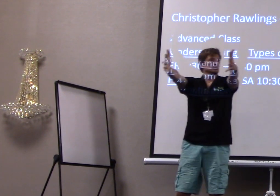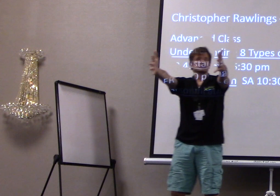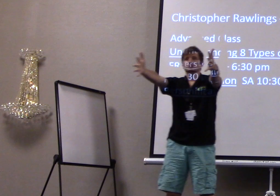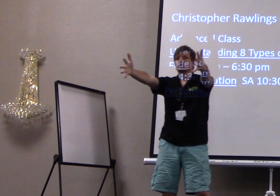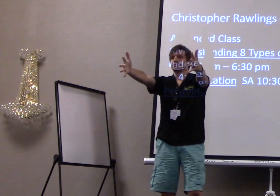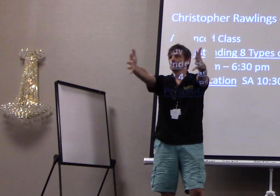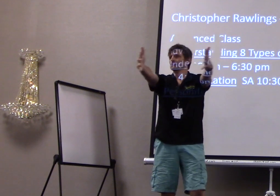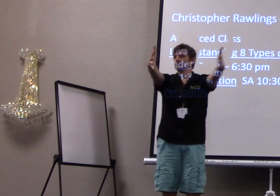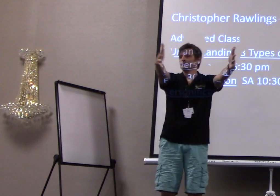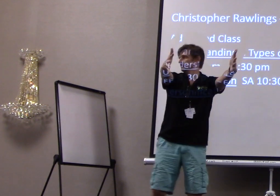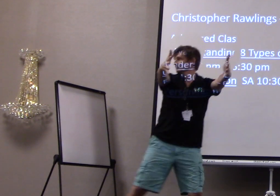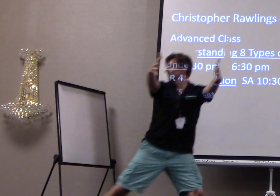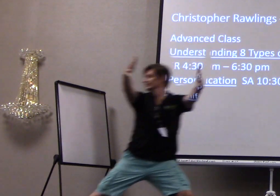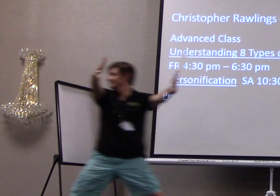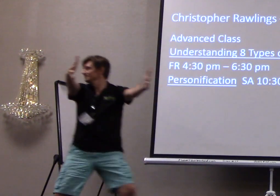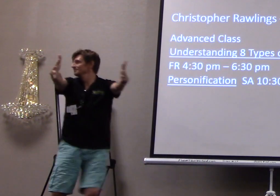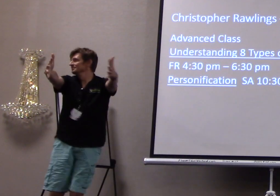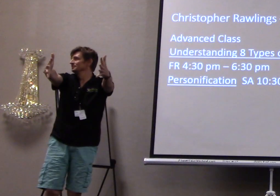me.